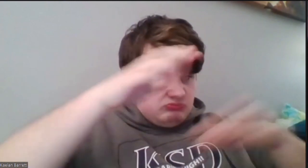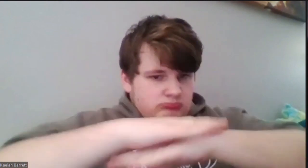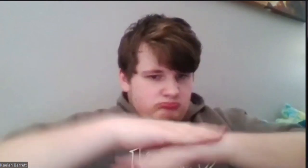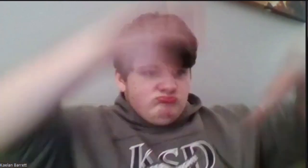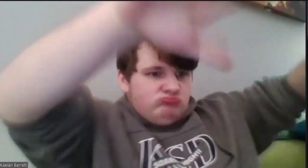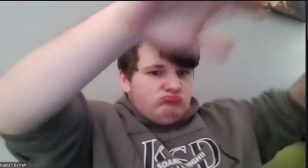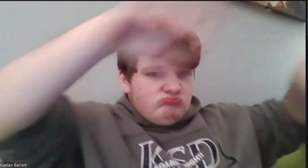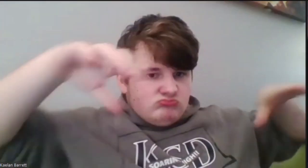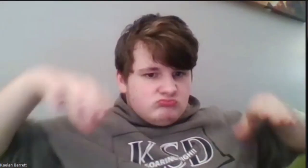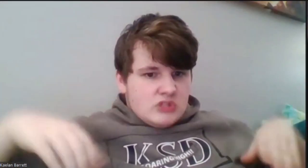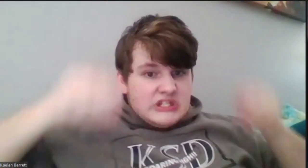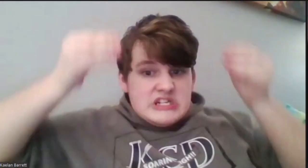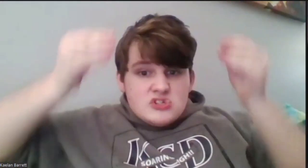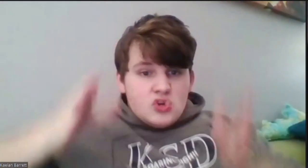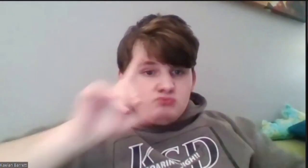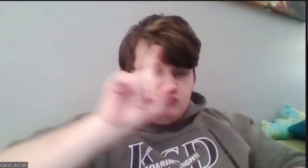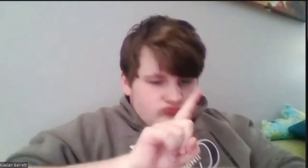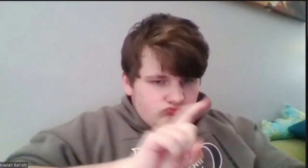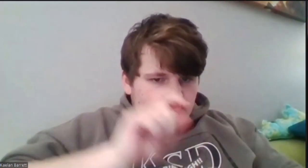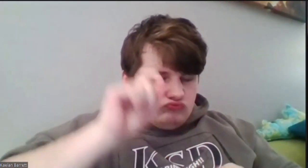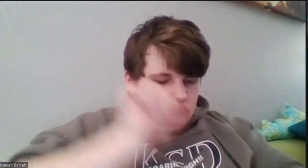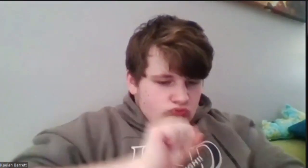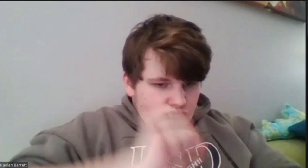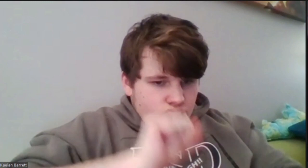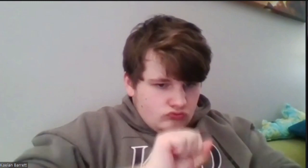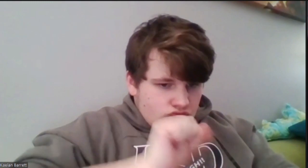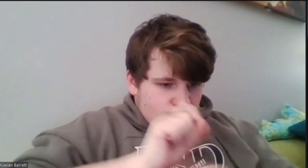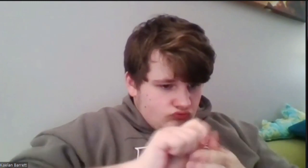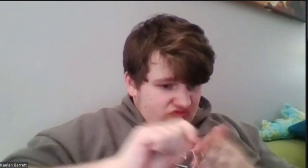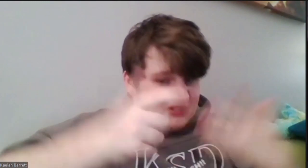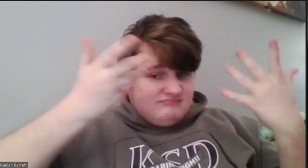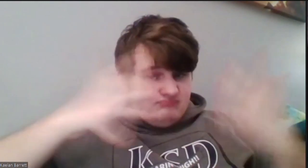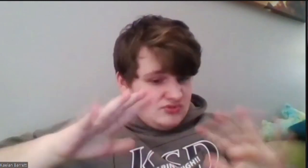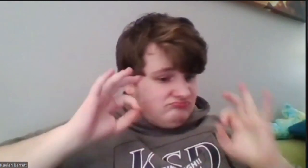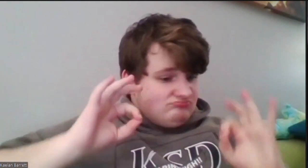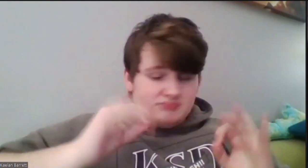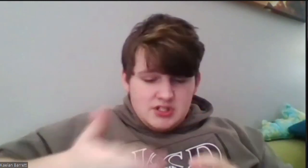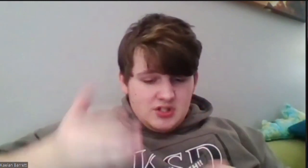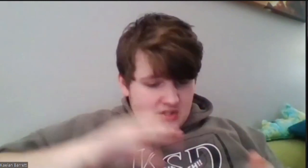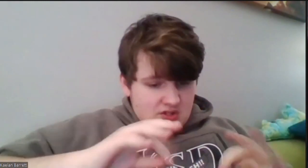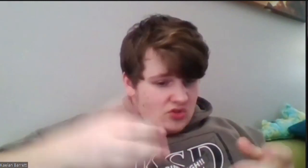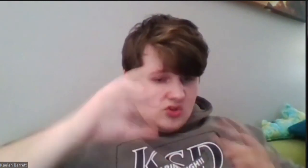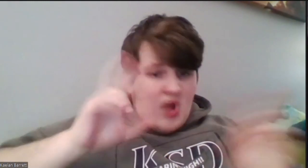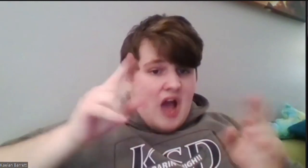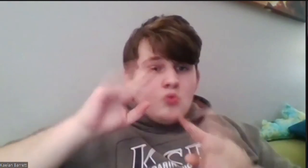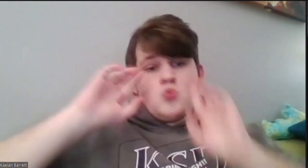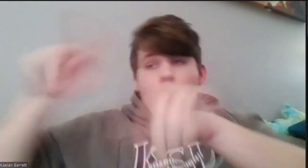It's been closed for a long time. And there's the teacher working. Everything seems to be going